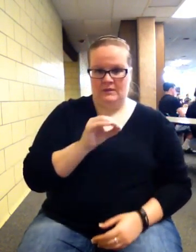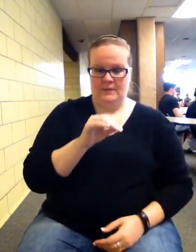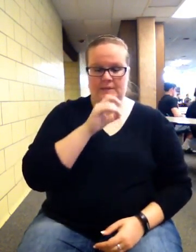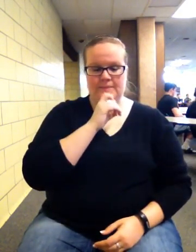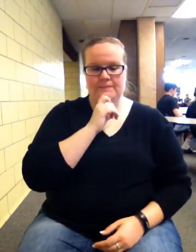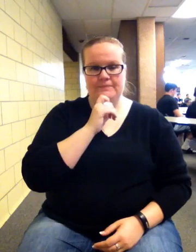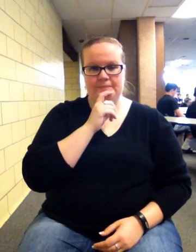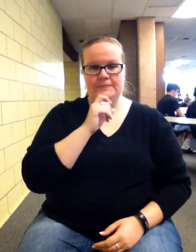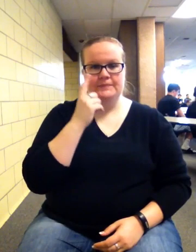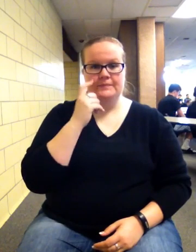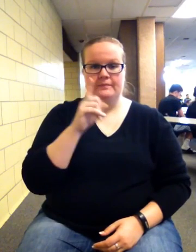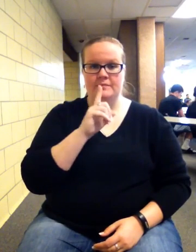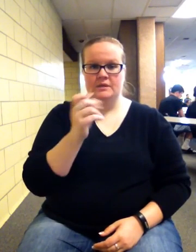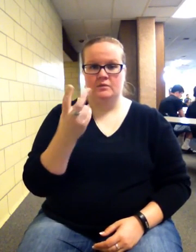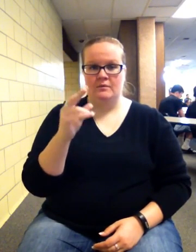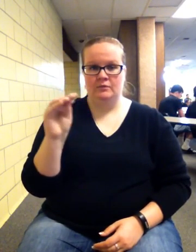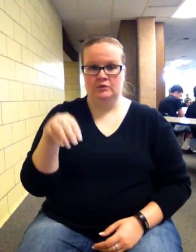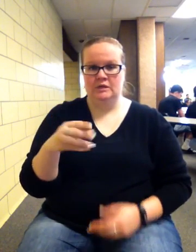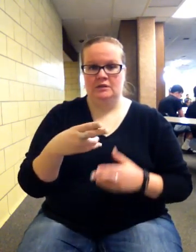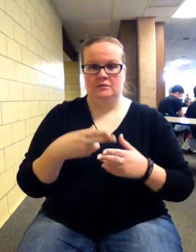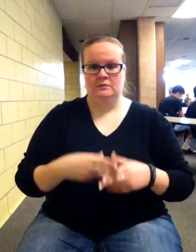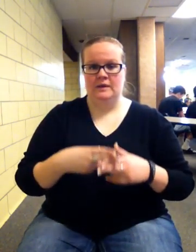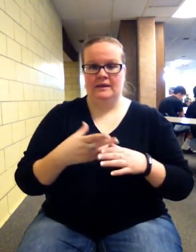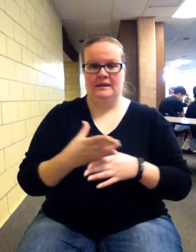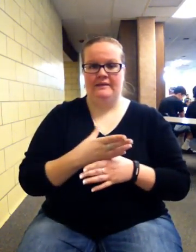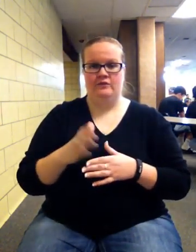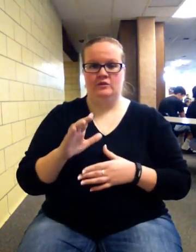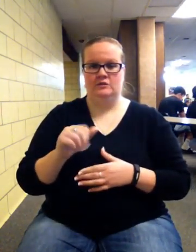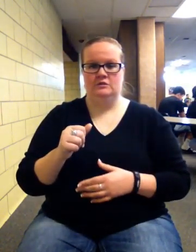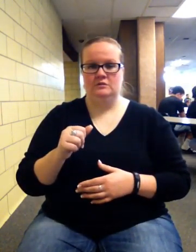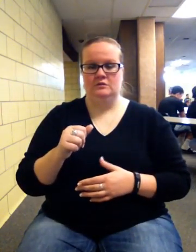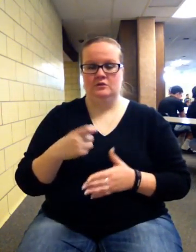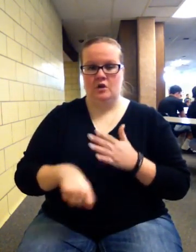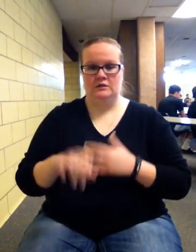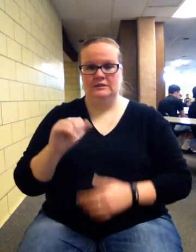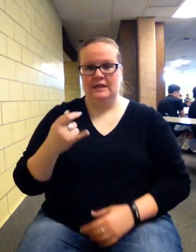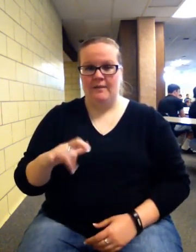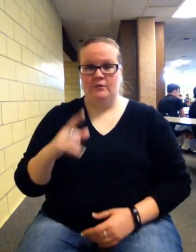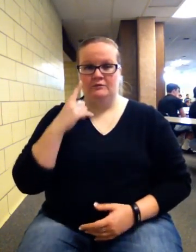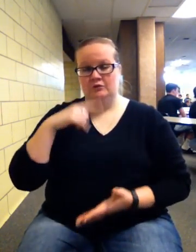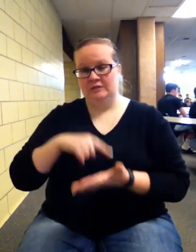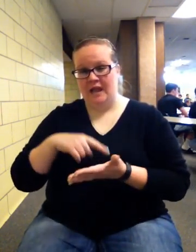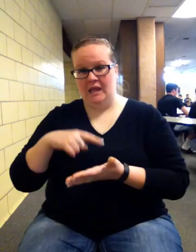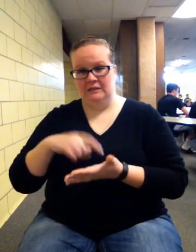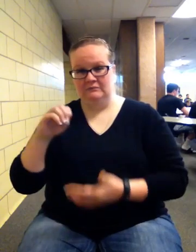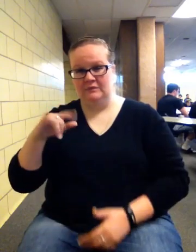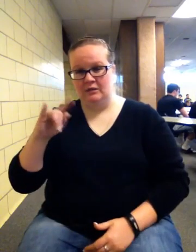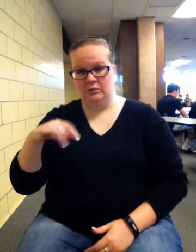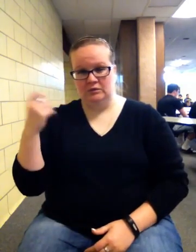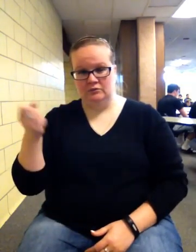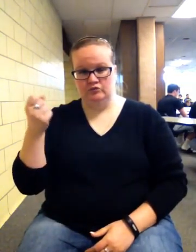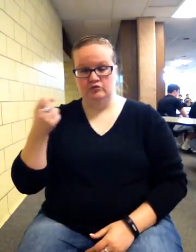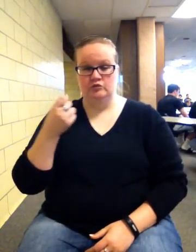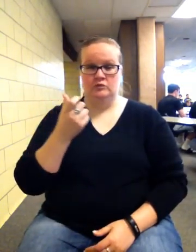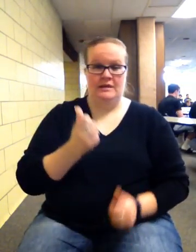Because it's only going to be 12% weighted average cost of capital that needs to go to debt and equity holders, so anything over 12% gives me something to leave in the company.